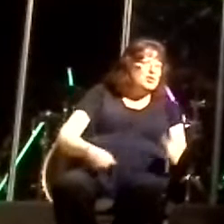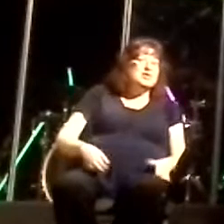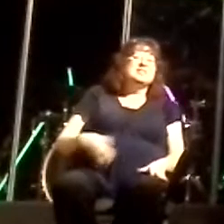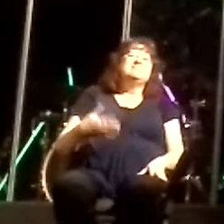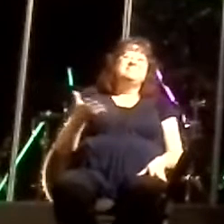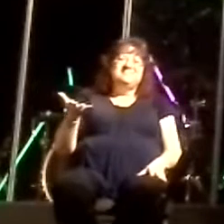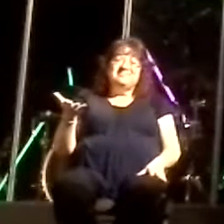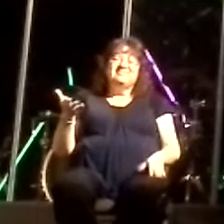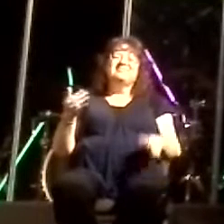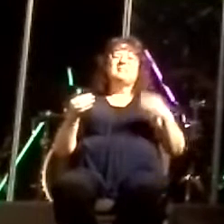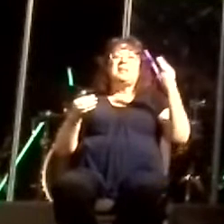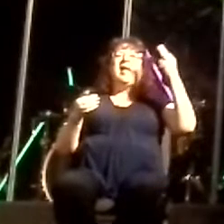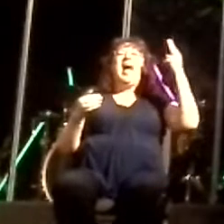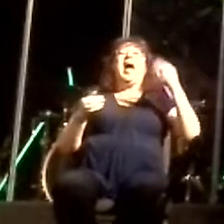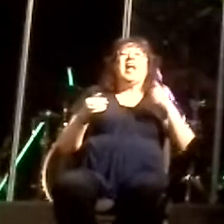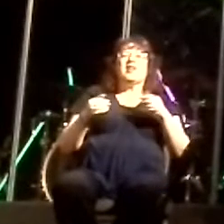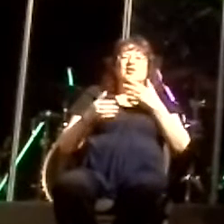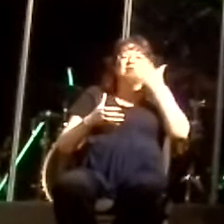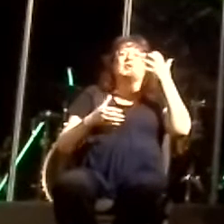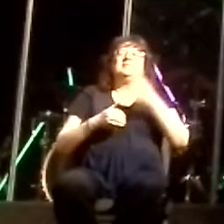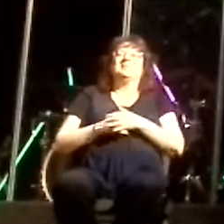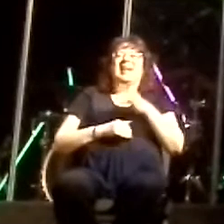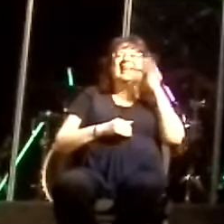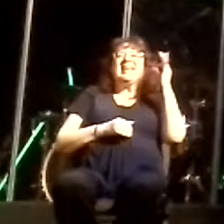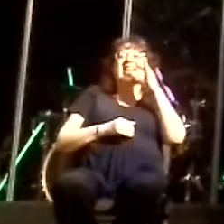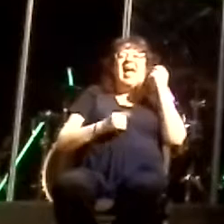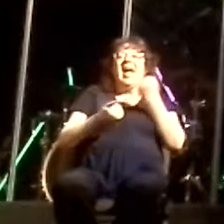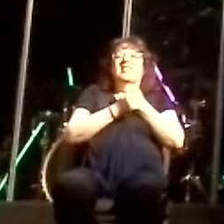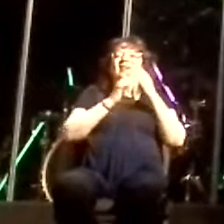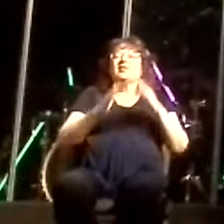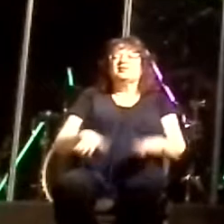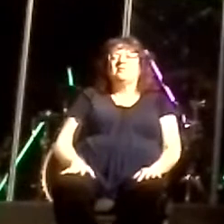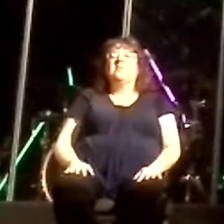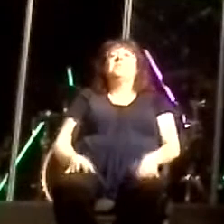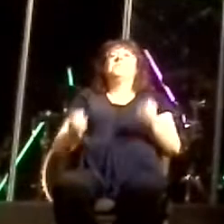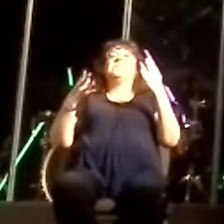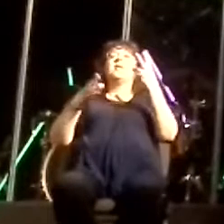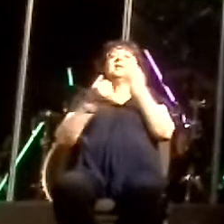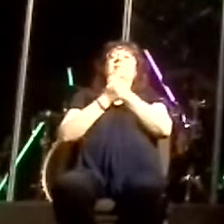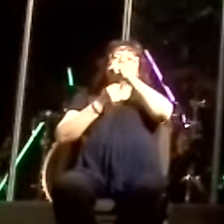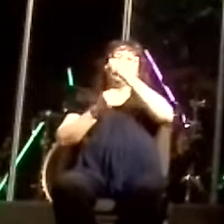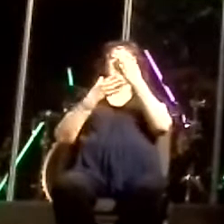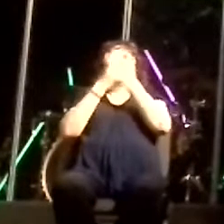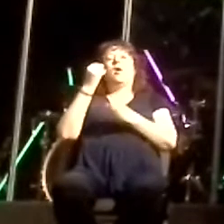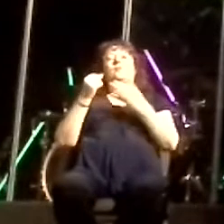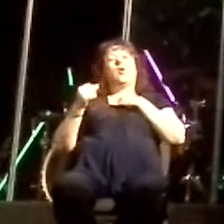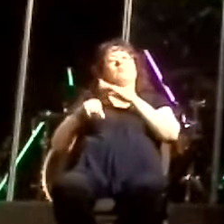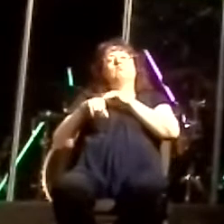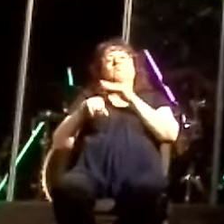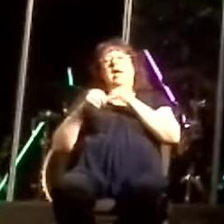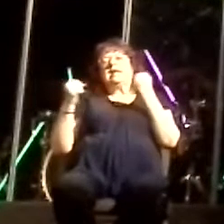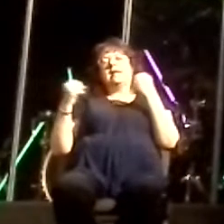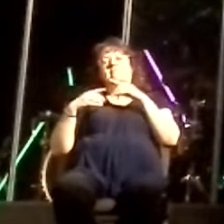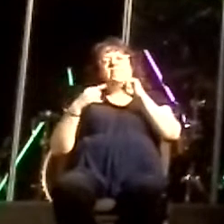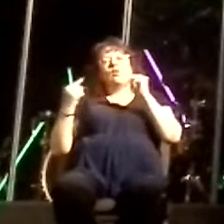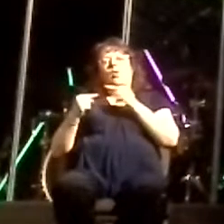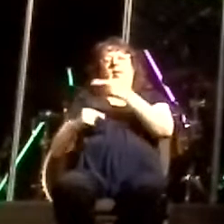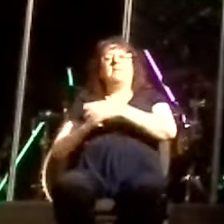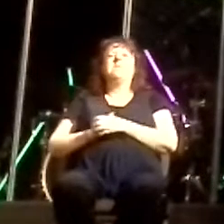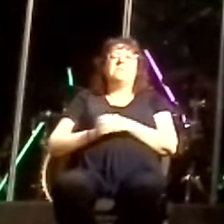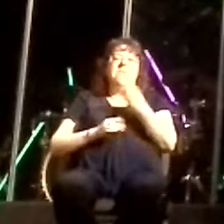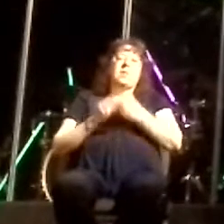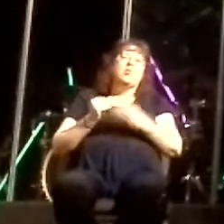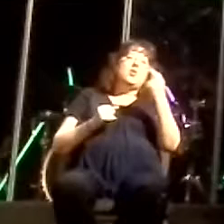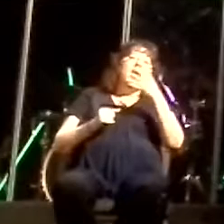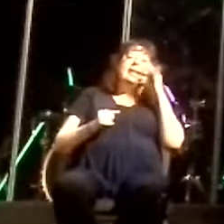cat lovers? Got it. It's usually a higher stream. That's right. Cat lovers, all right? How many love both because you don't want to hurt your pet's feelings? Okay, that's good. We have